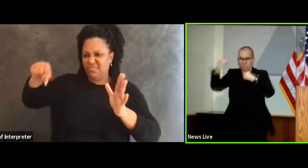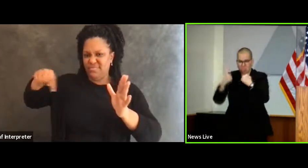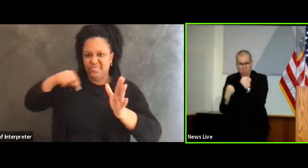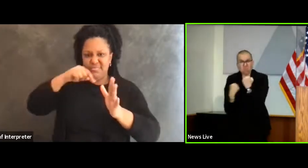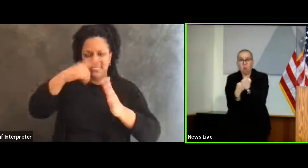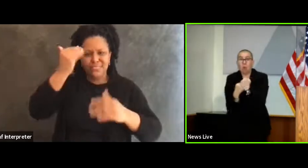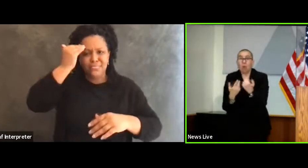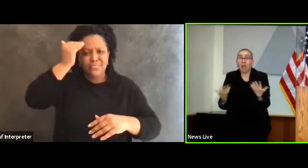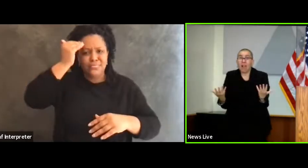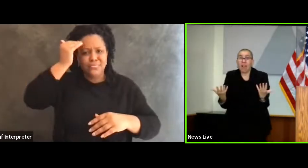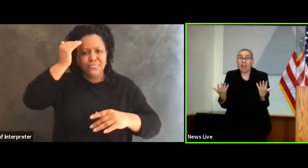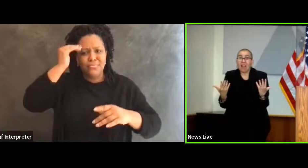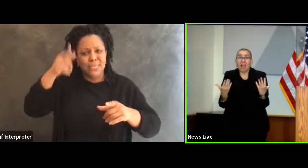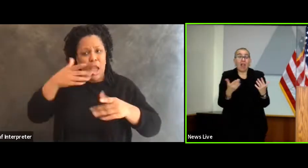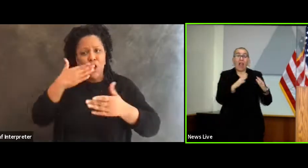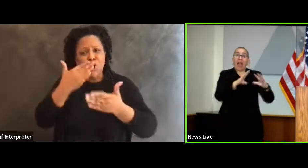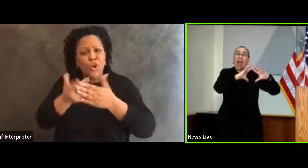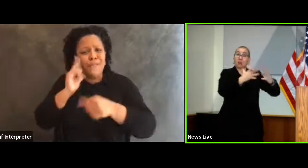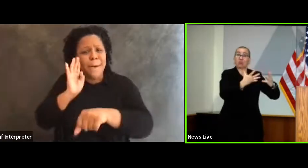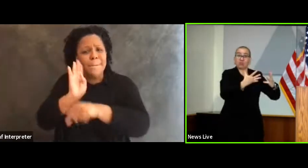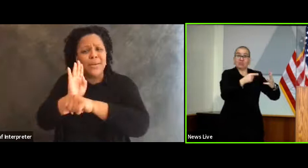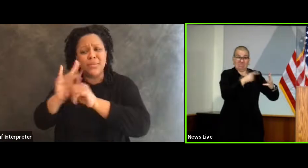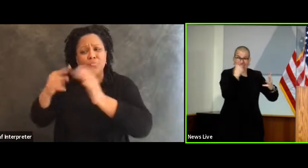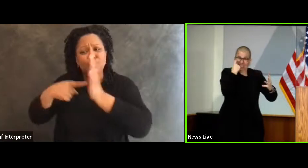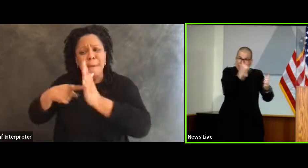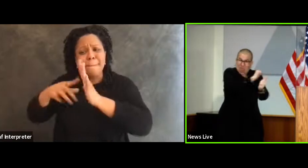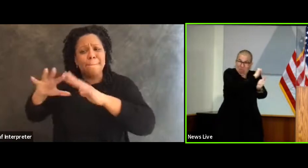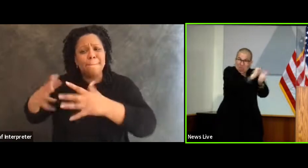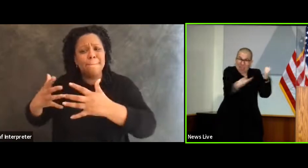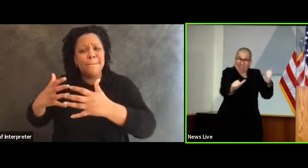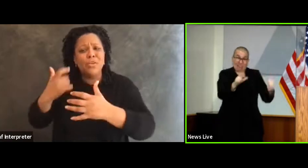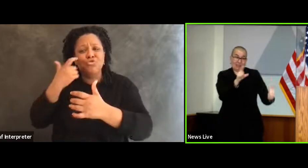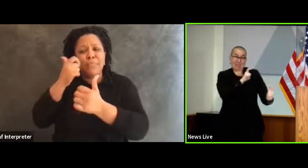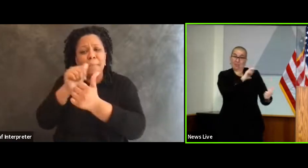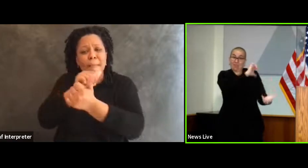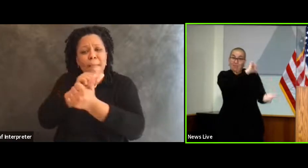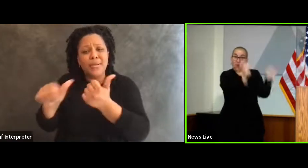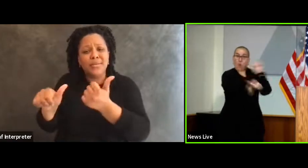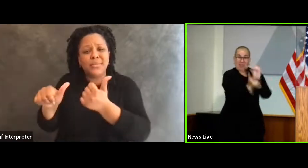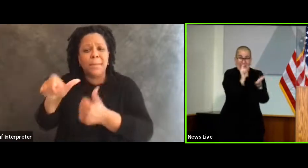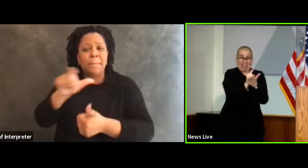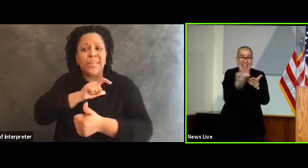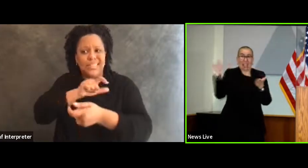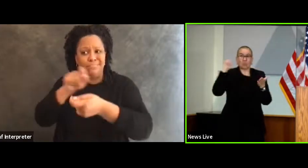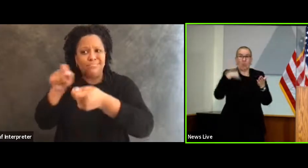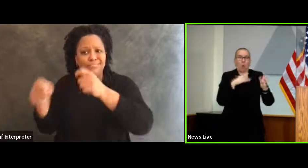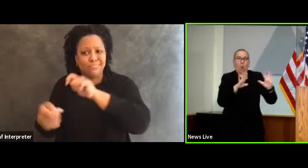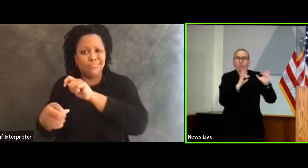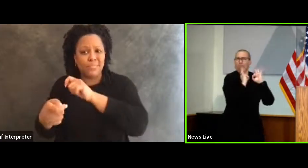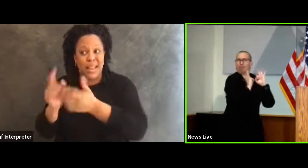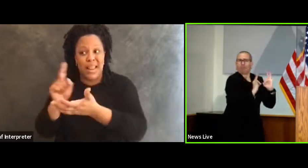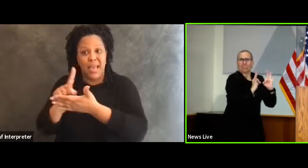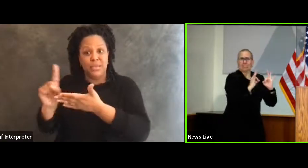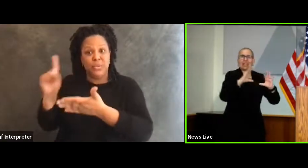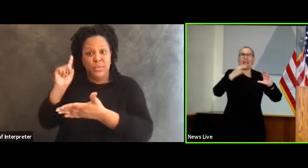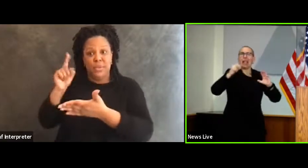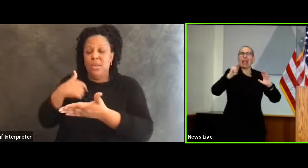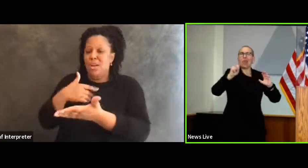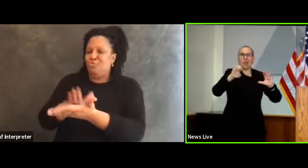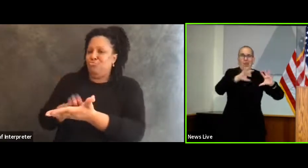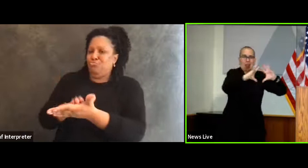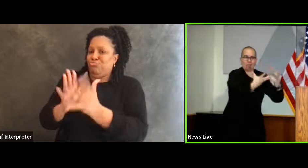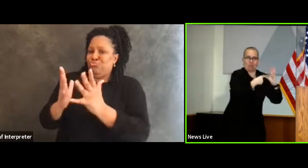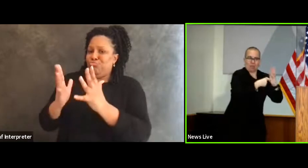House just passed transformational police reform legislation last week, and I applaud them for their bold and swift action, recognizing